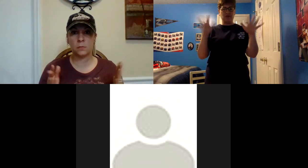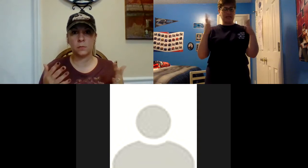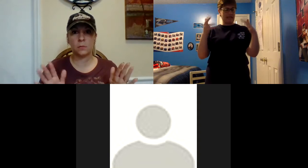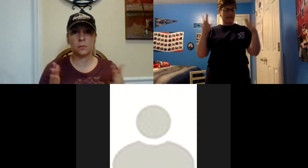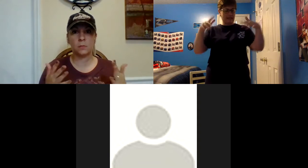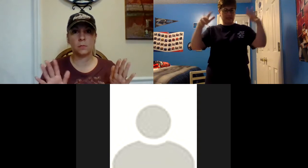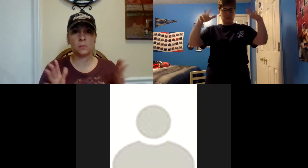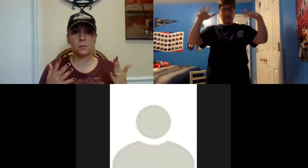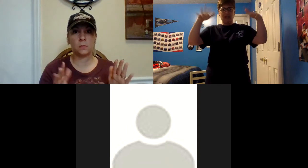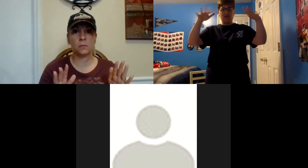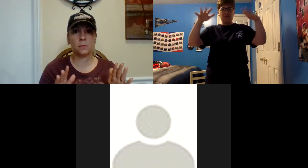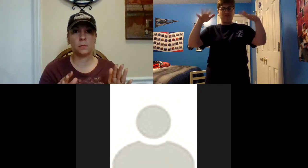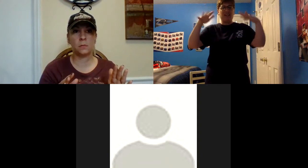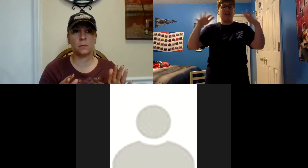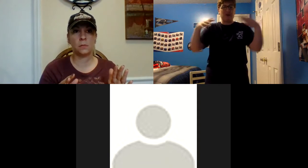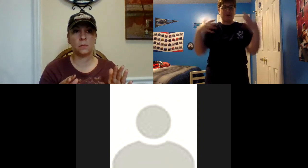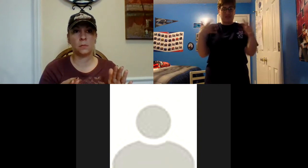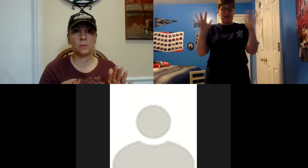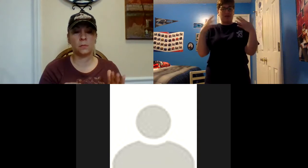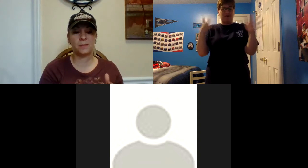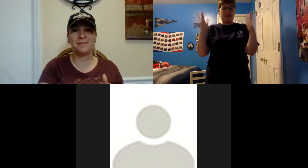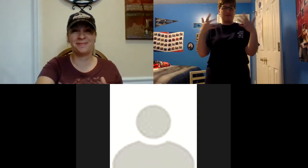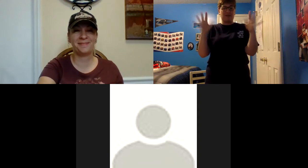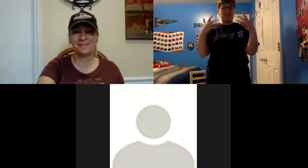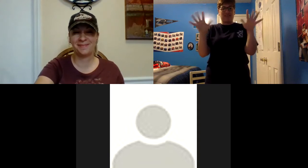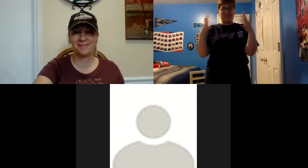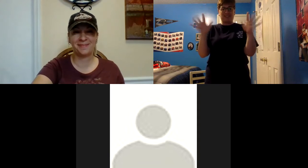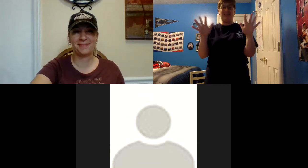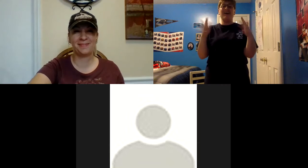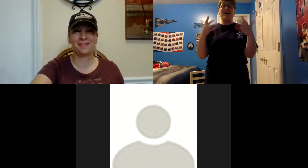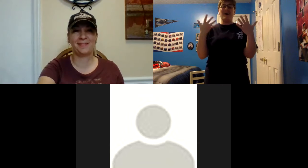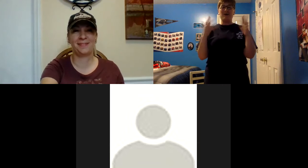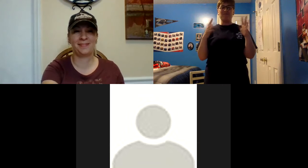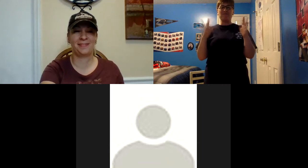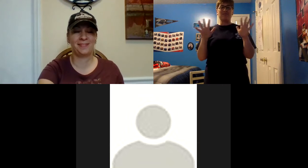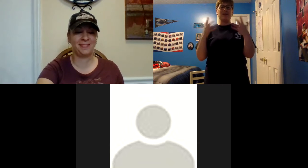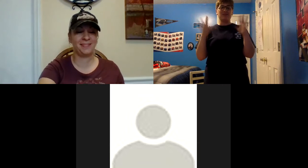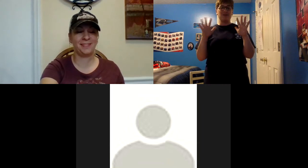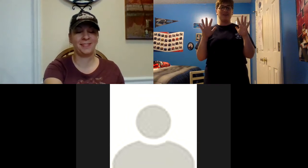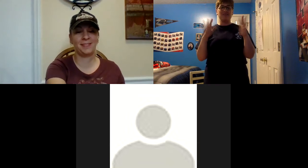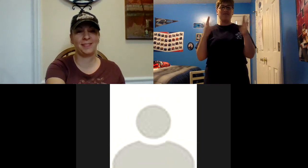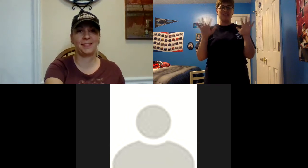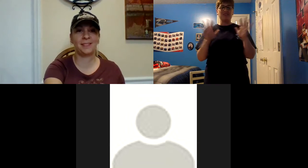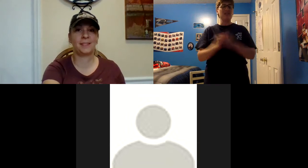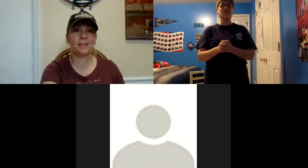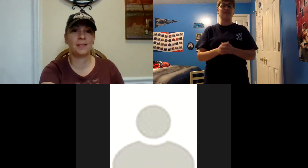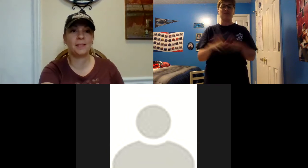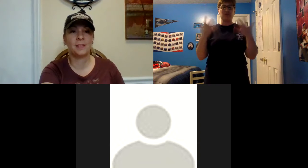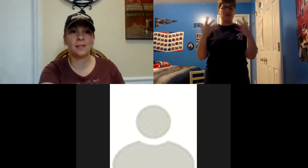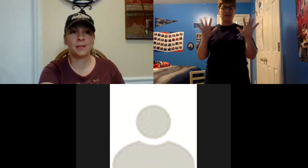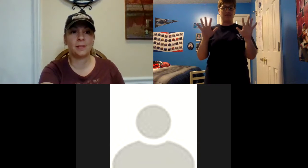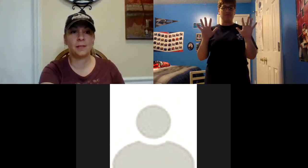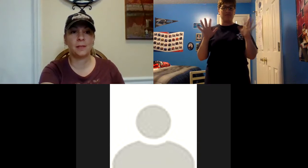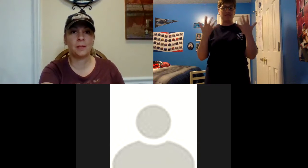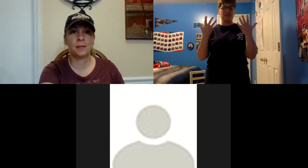me here. I can't get the spaghetti off my fingers. You know, I'm done. I'm finished. So yeah, so done, finished. And you just have to do it